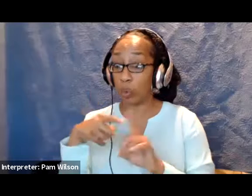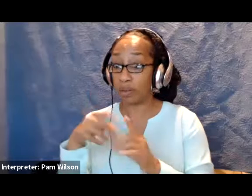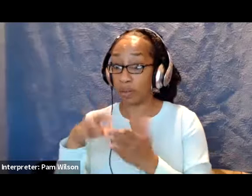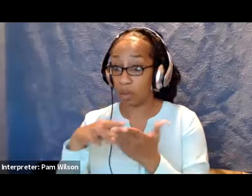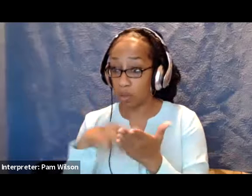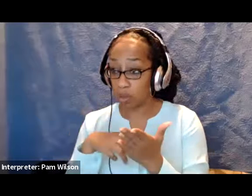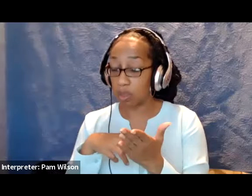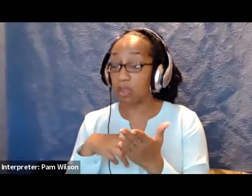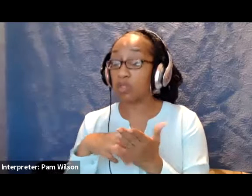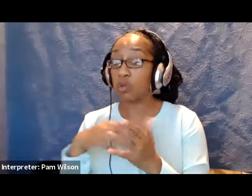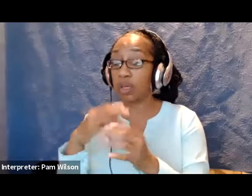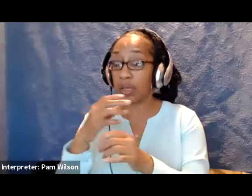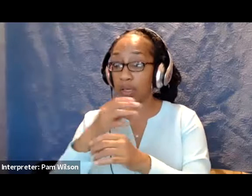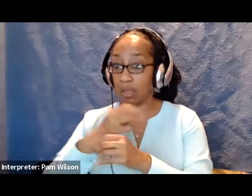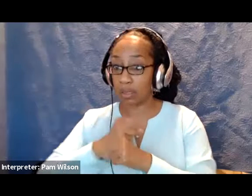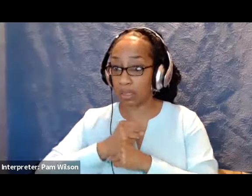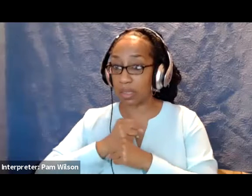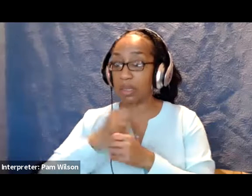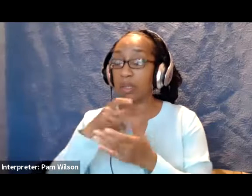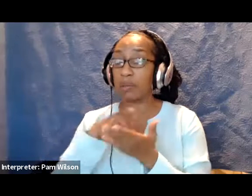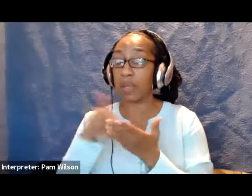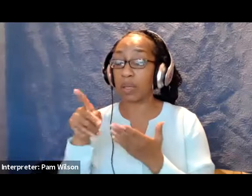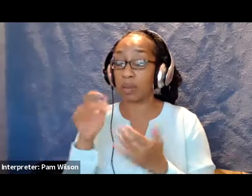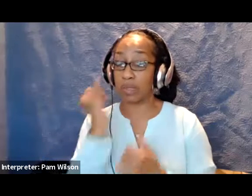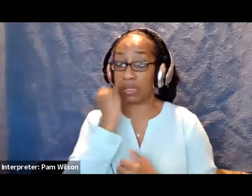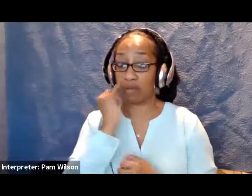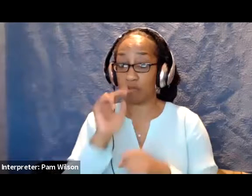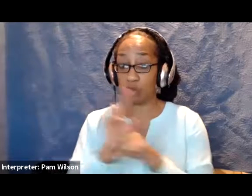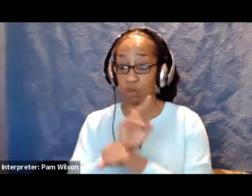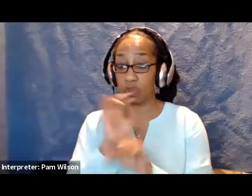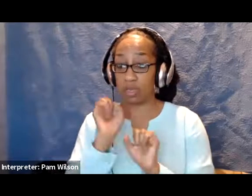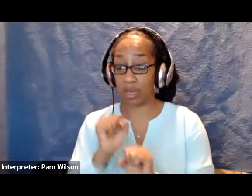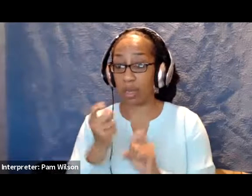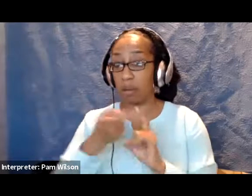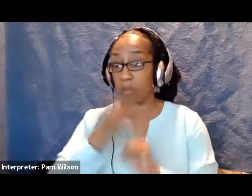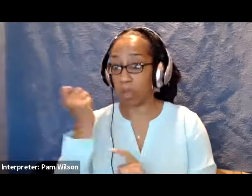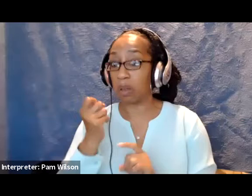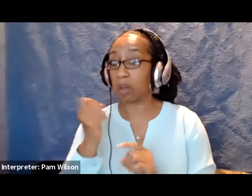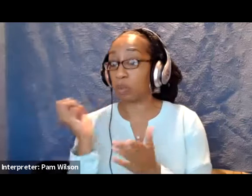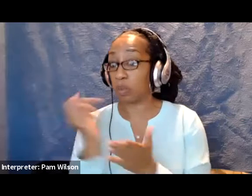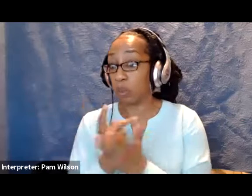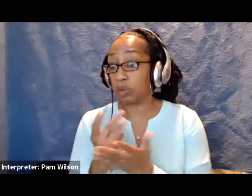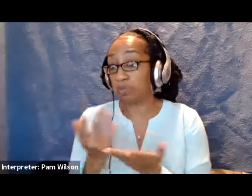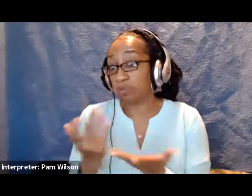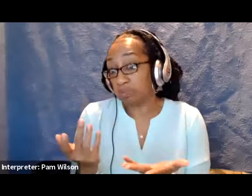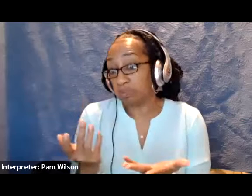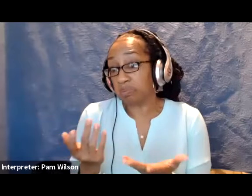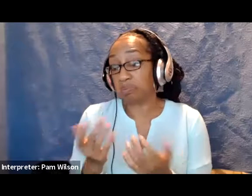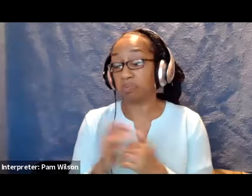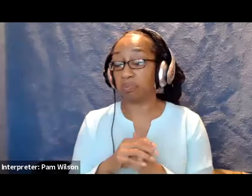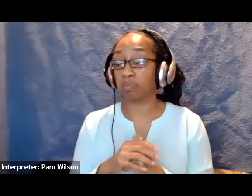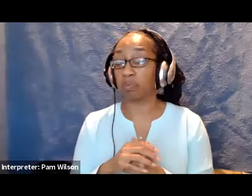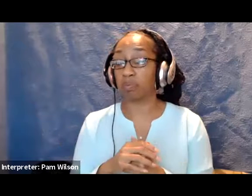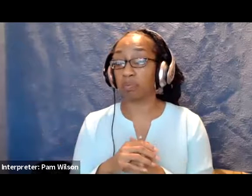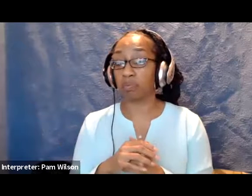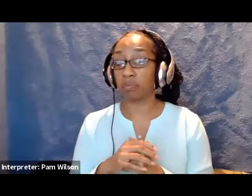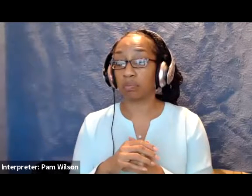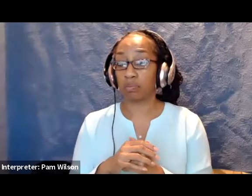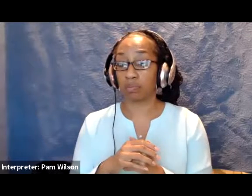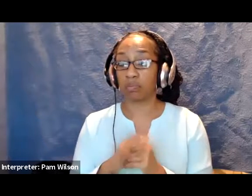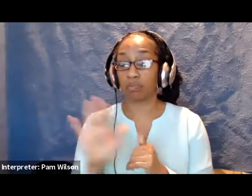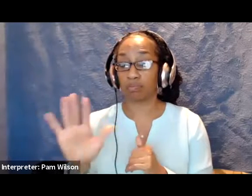that if you use that, you may be able to automatically approve attendees. Okay, something to think about.